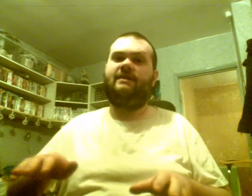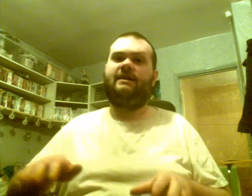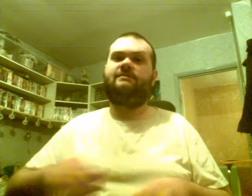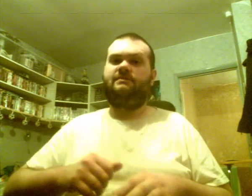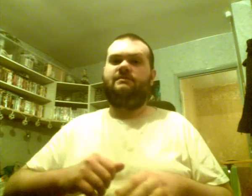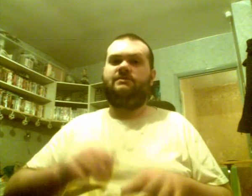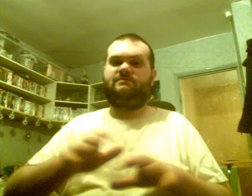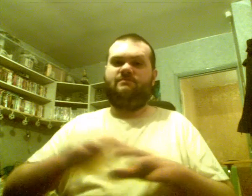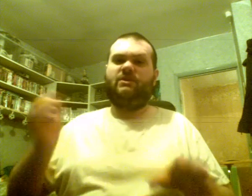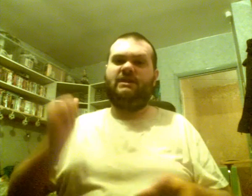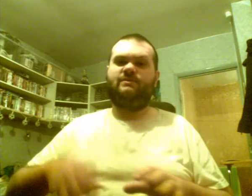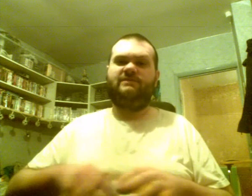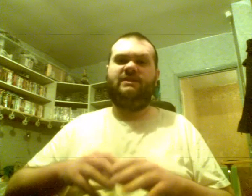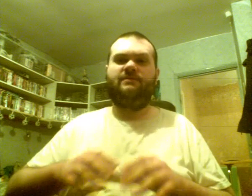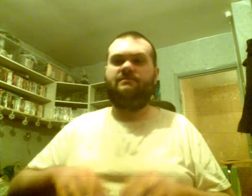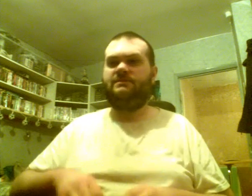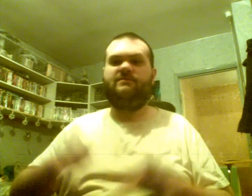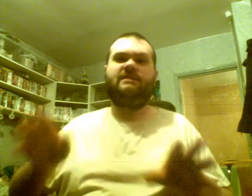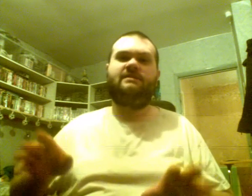again. Just watch last week's video. Save me time.